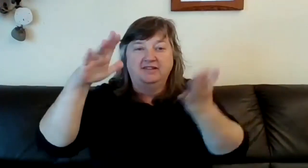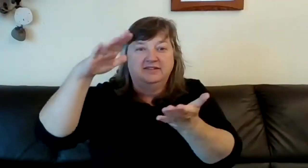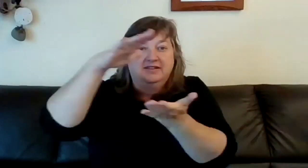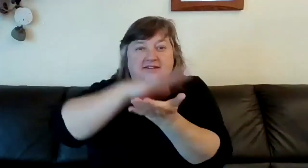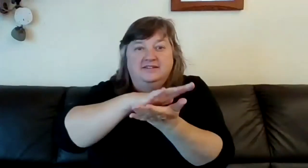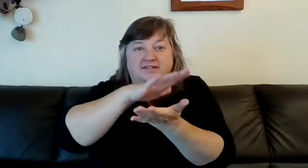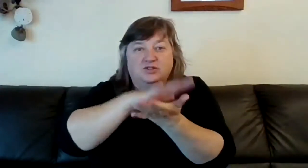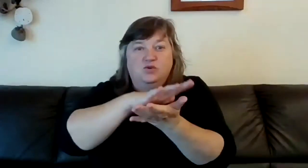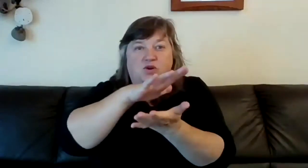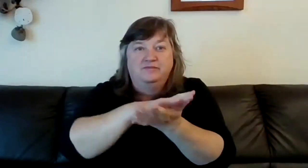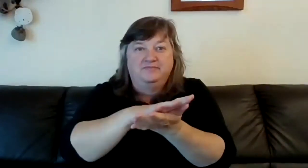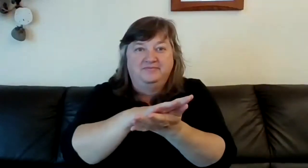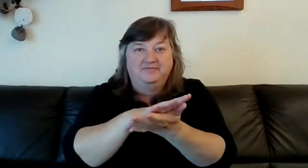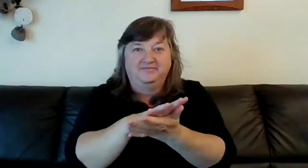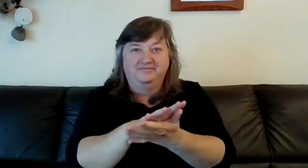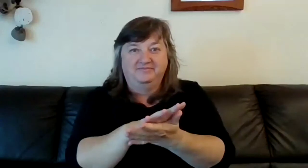hands. School.